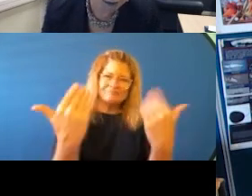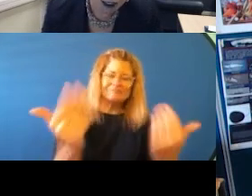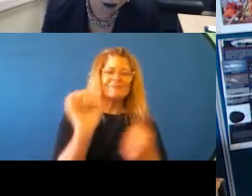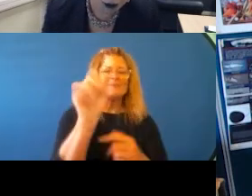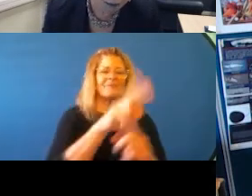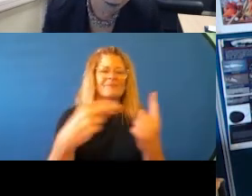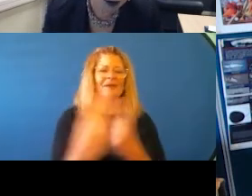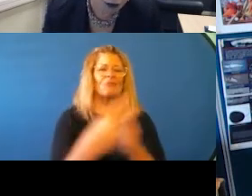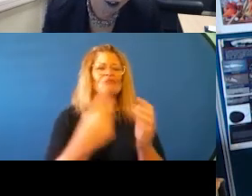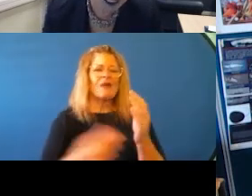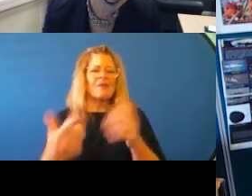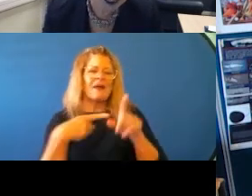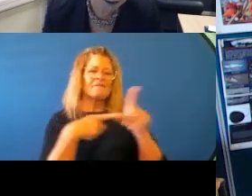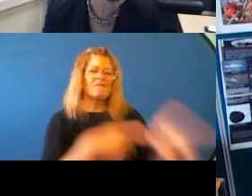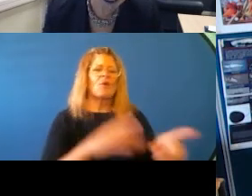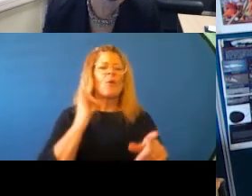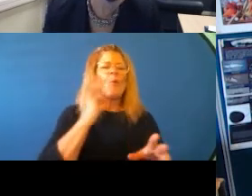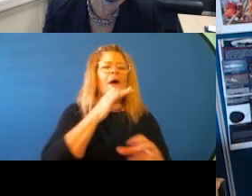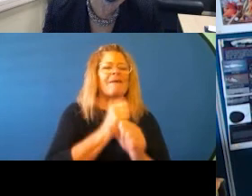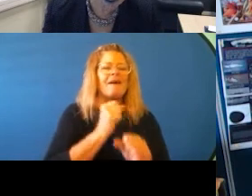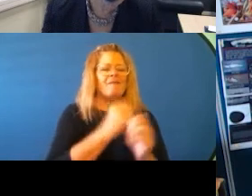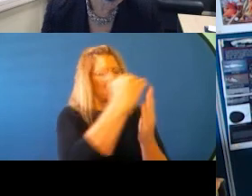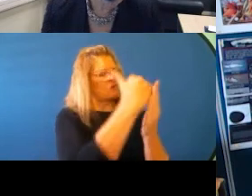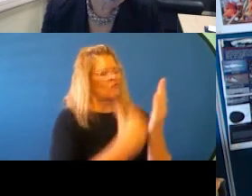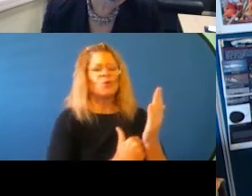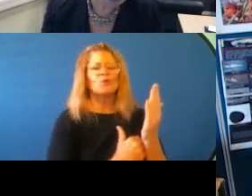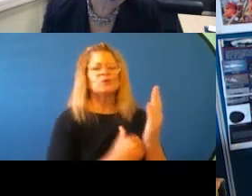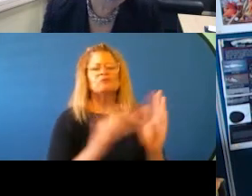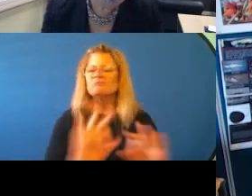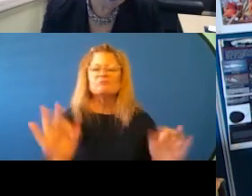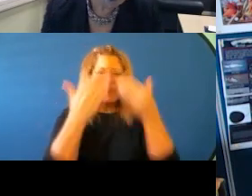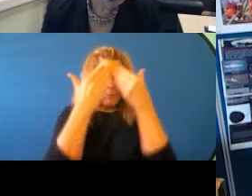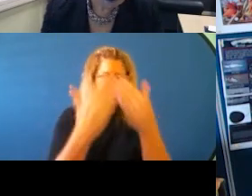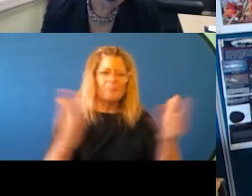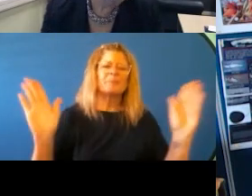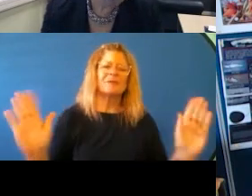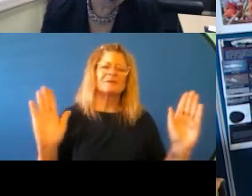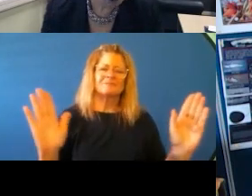government priorities in terms of their policies. And I say that because